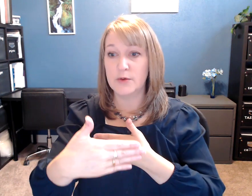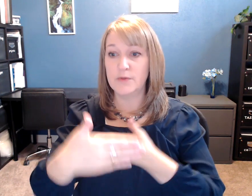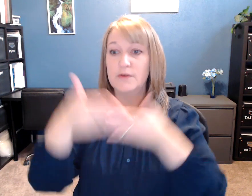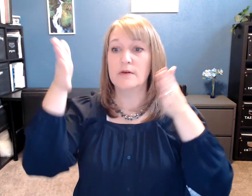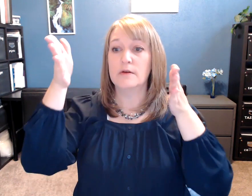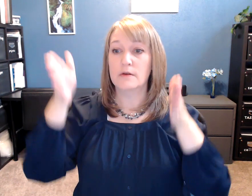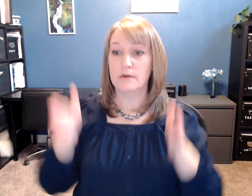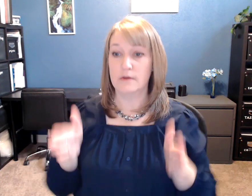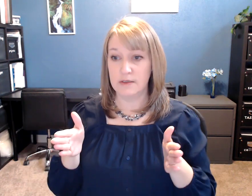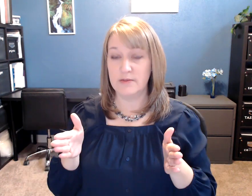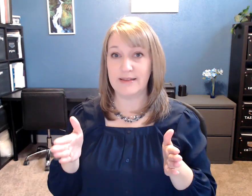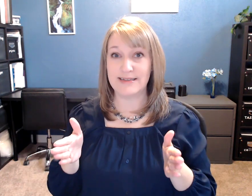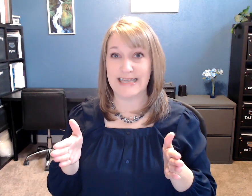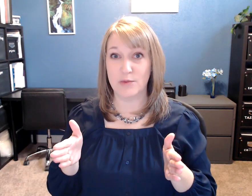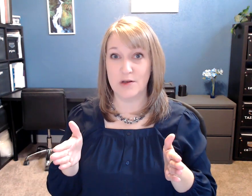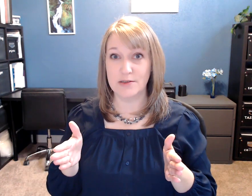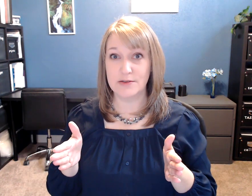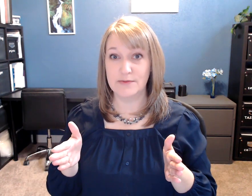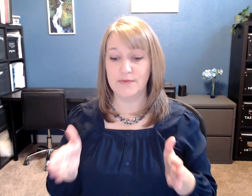move to make the side walls.